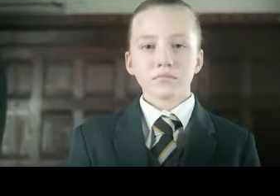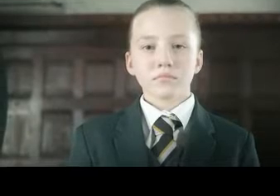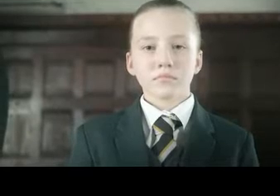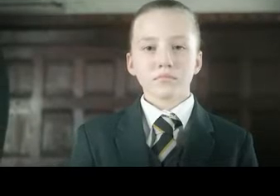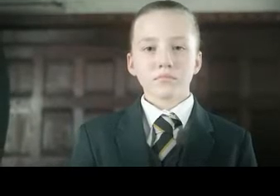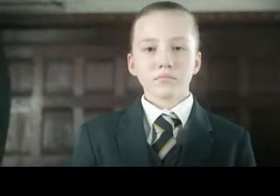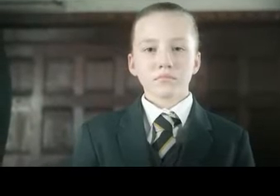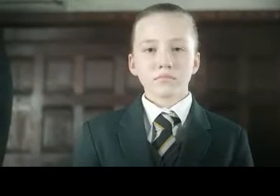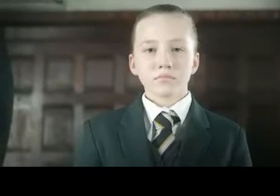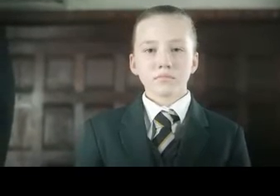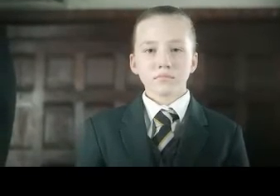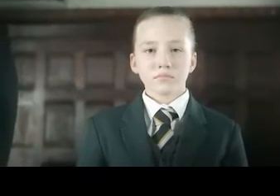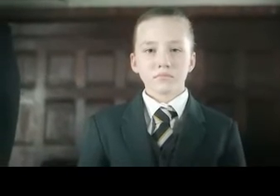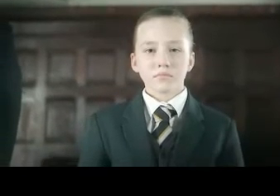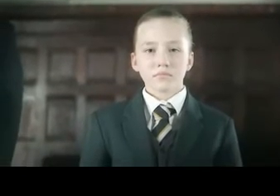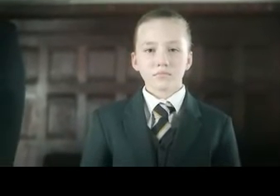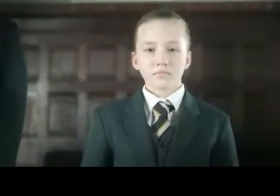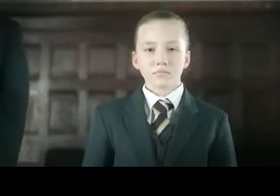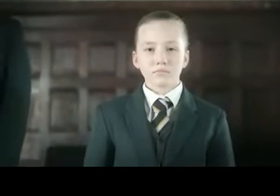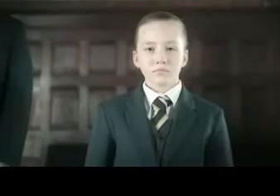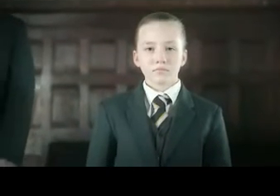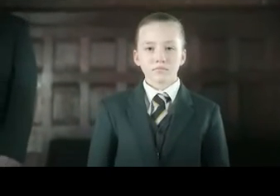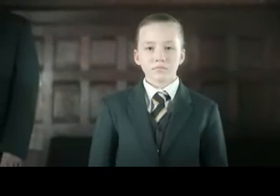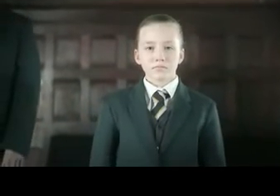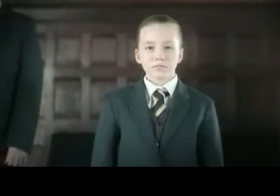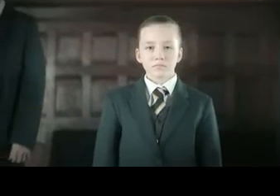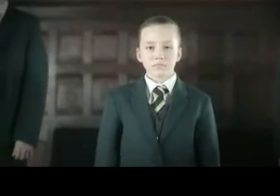beyond recognition.